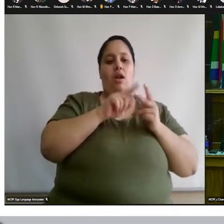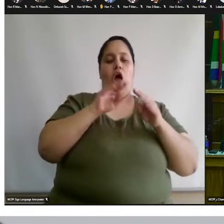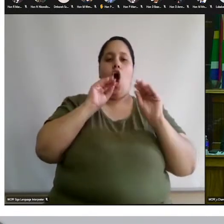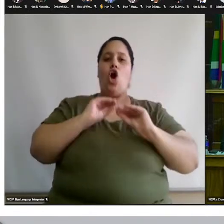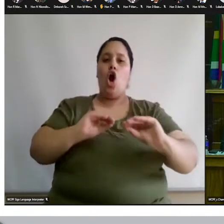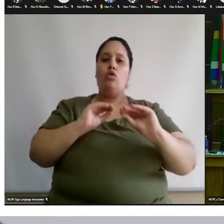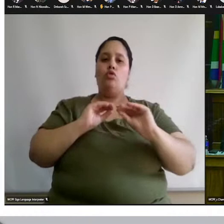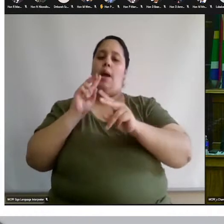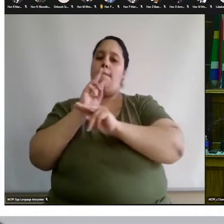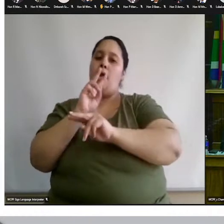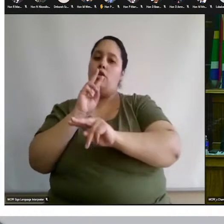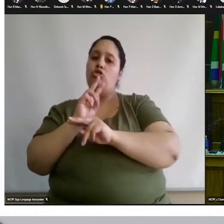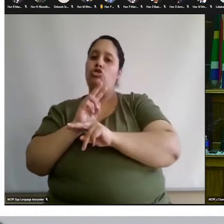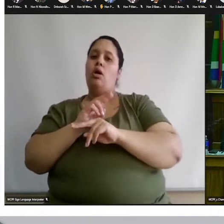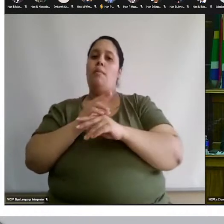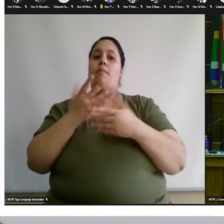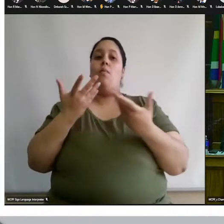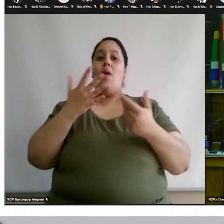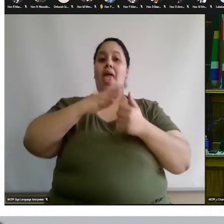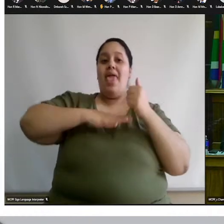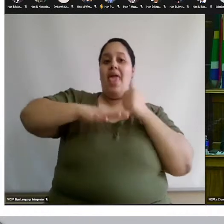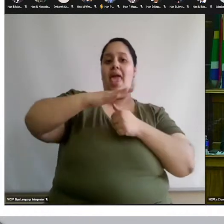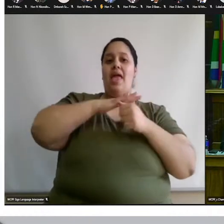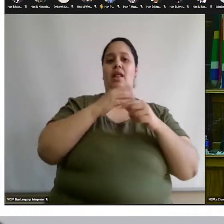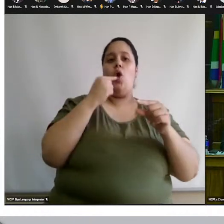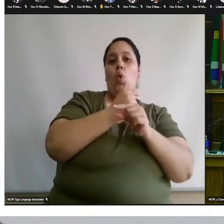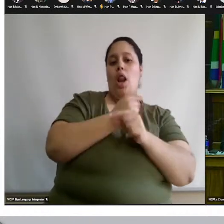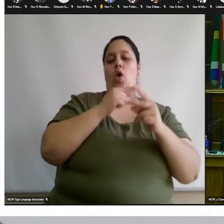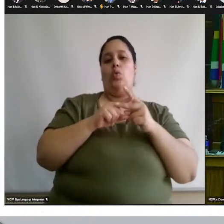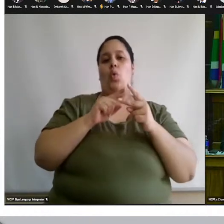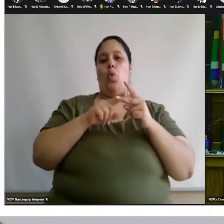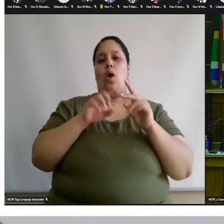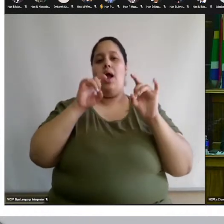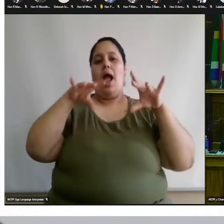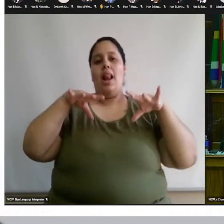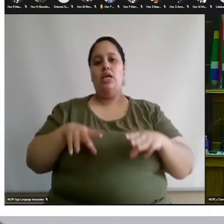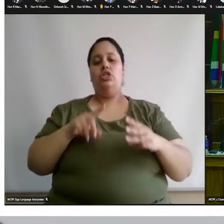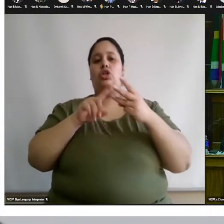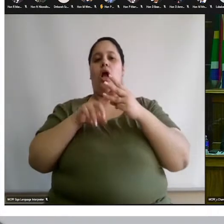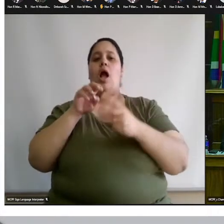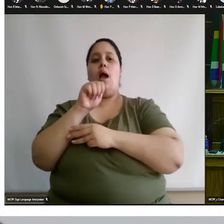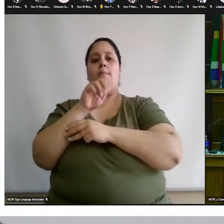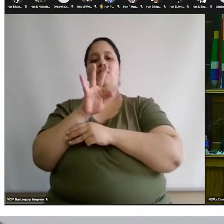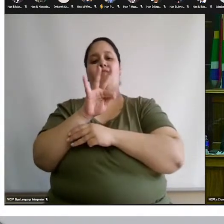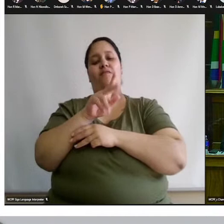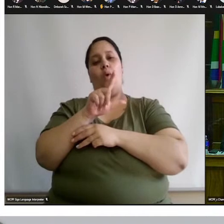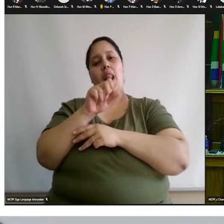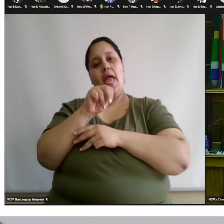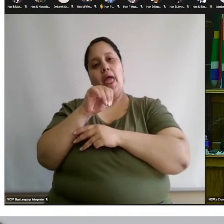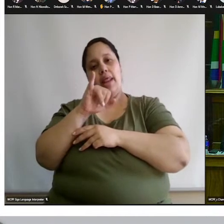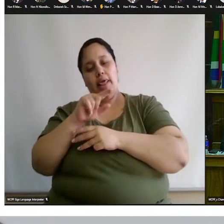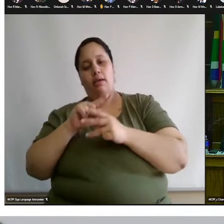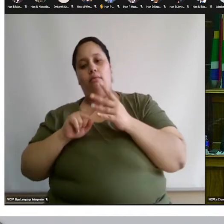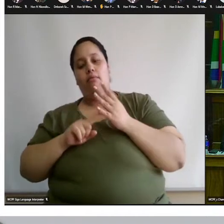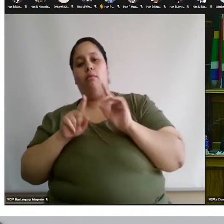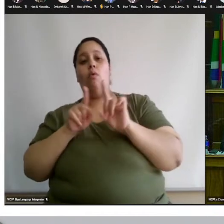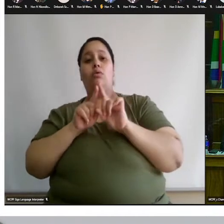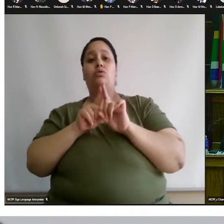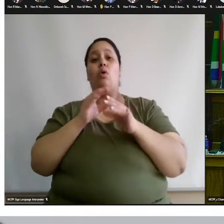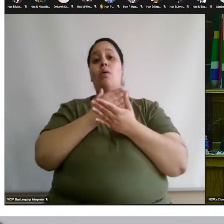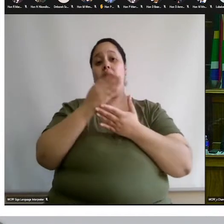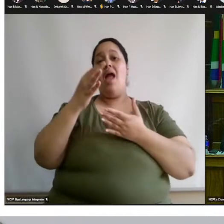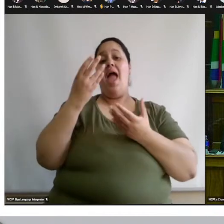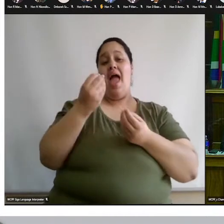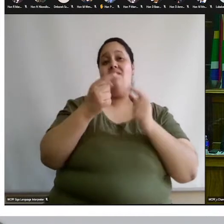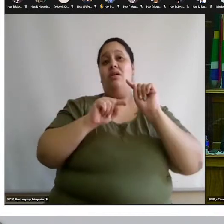businesses in Khayelitsha, in Gugulethu, in Mfuleni and Khayamandi. Beneficiaries like the Fix Forward are providing